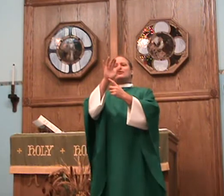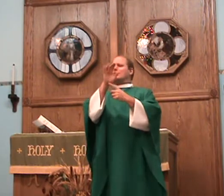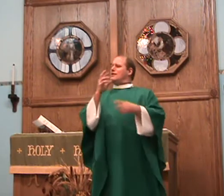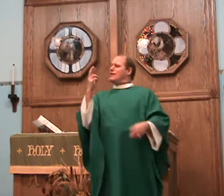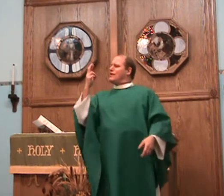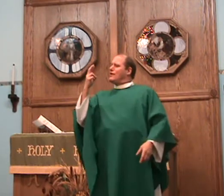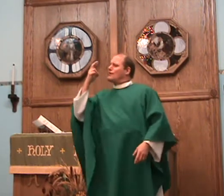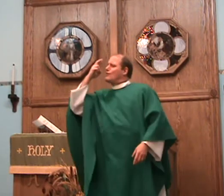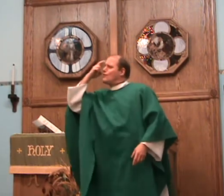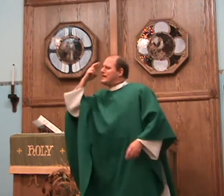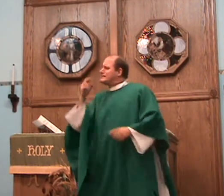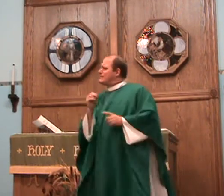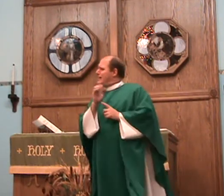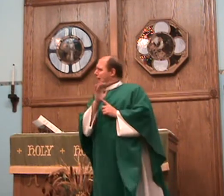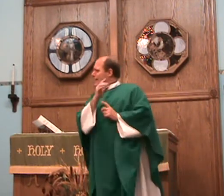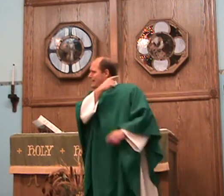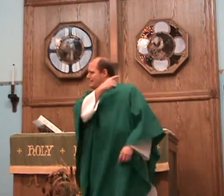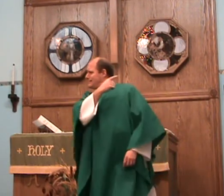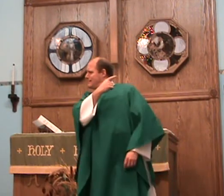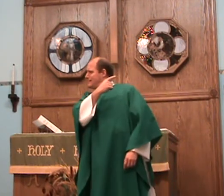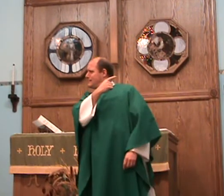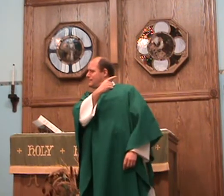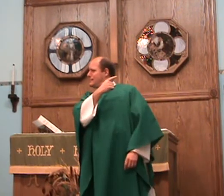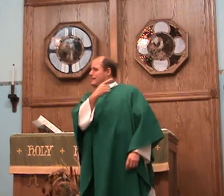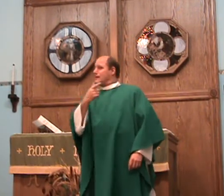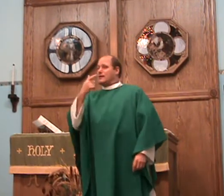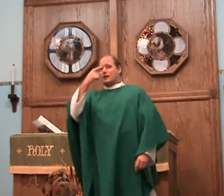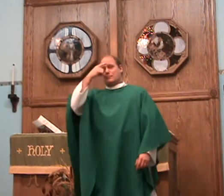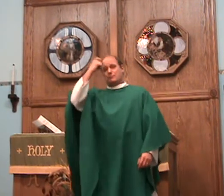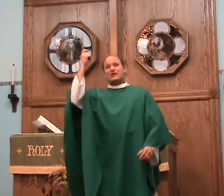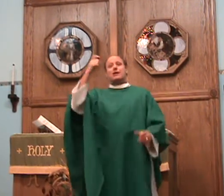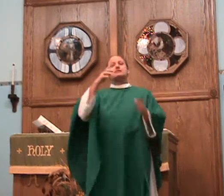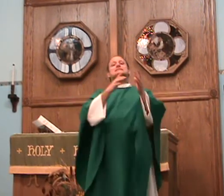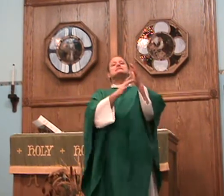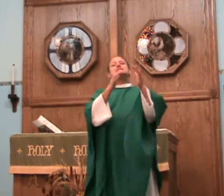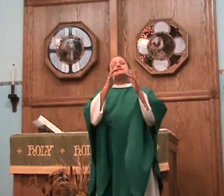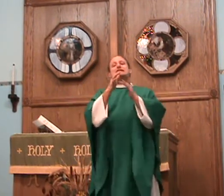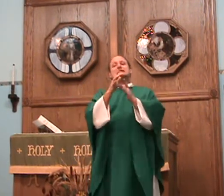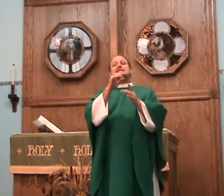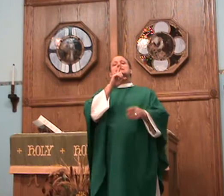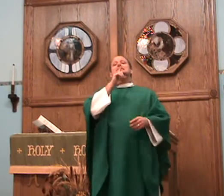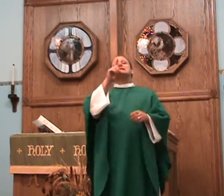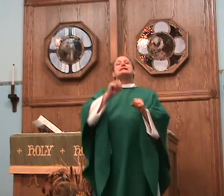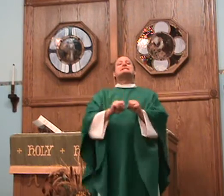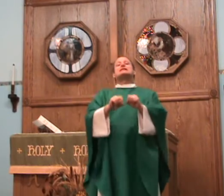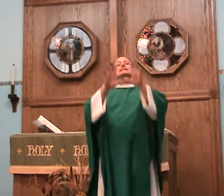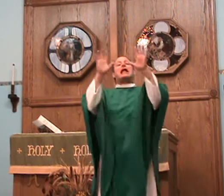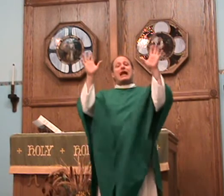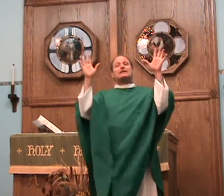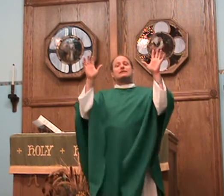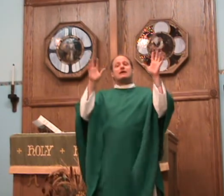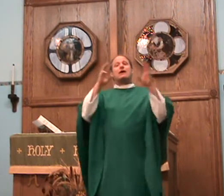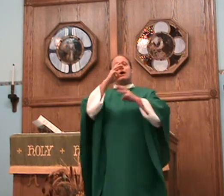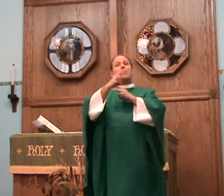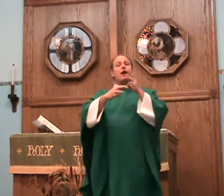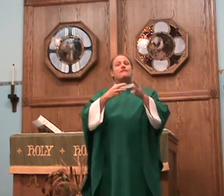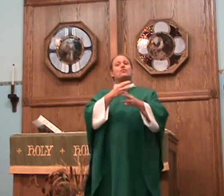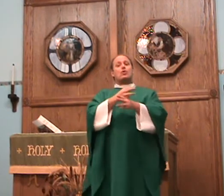candle, the reason we light it, because Jesus is the light of the